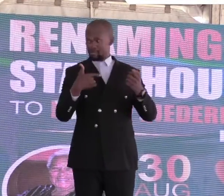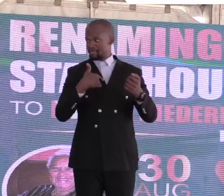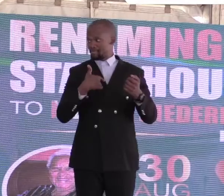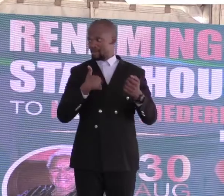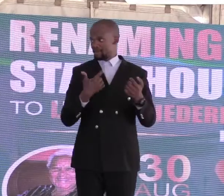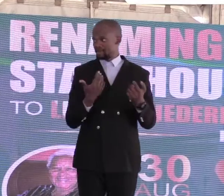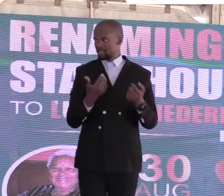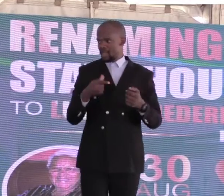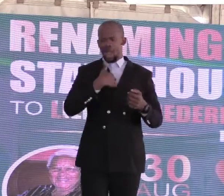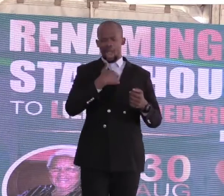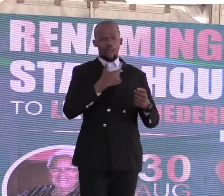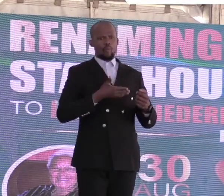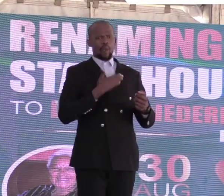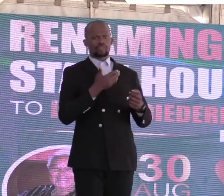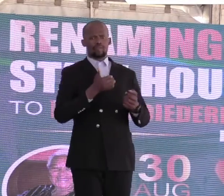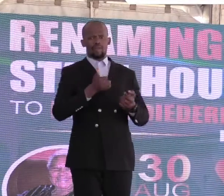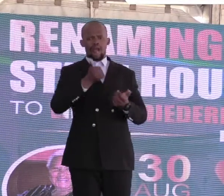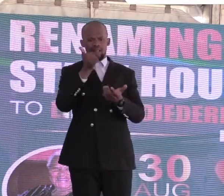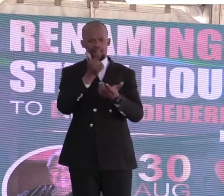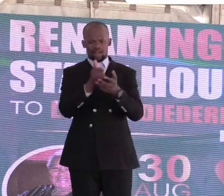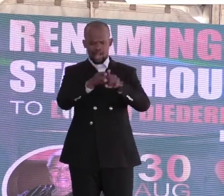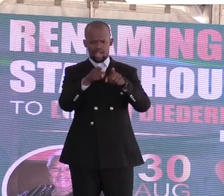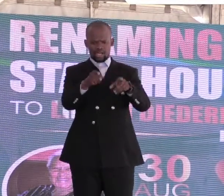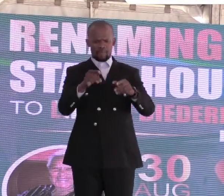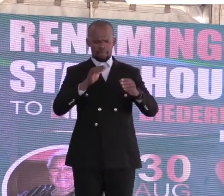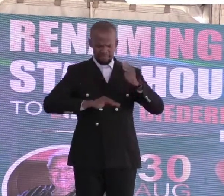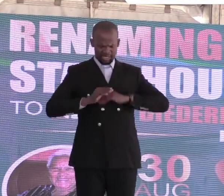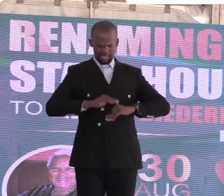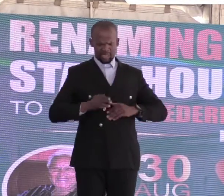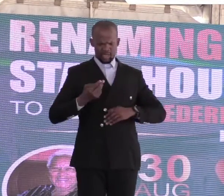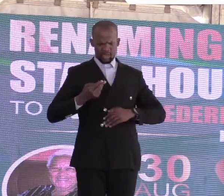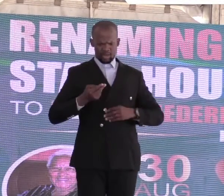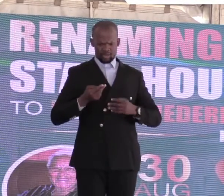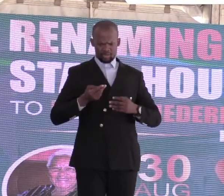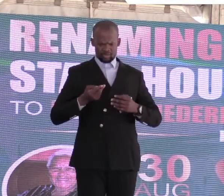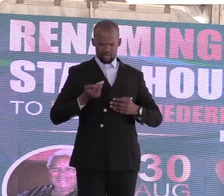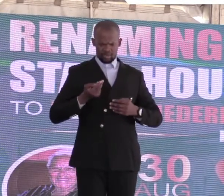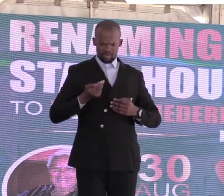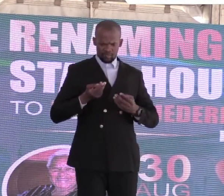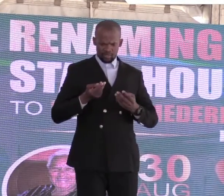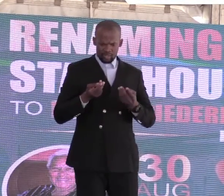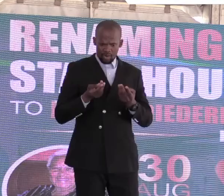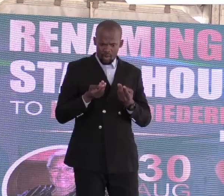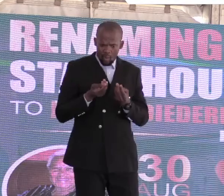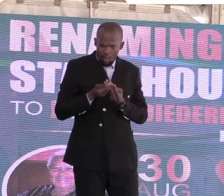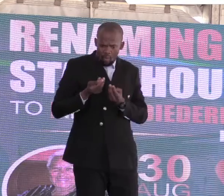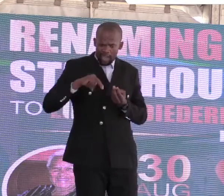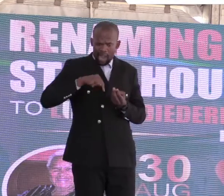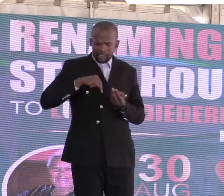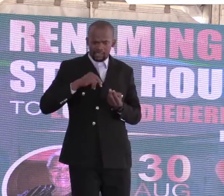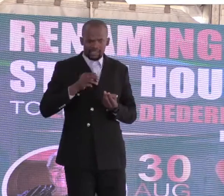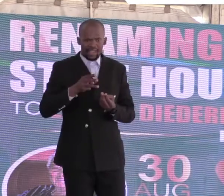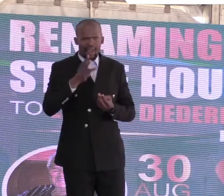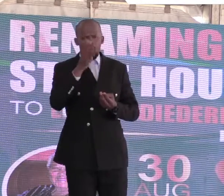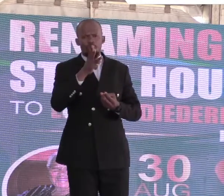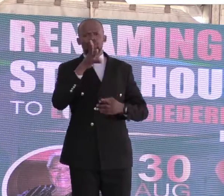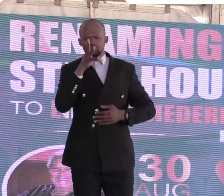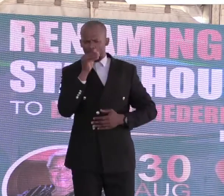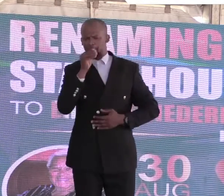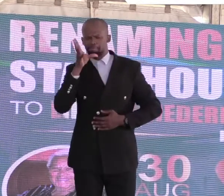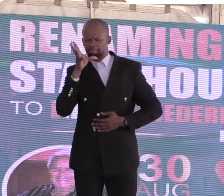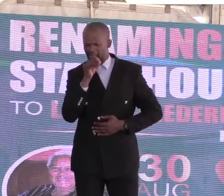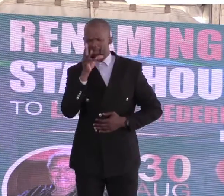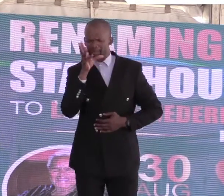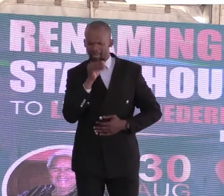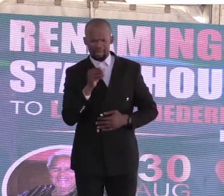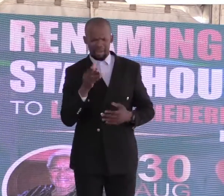to stay like that and not be patient with us. Because if she becomes patient with us, she will talk, and